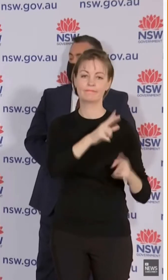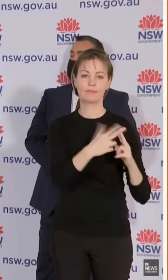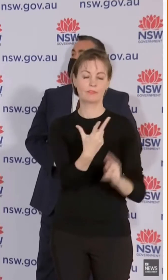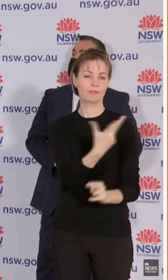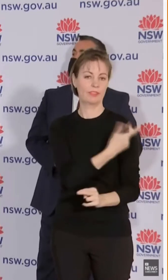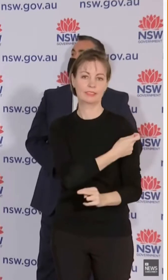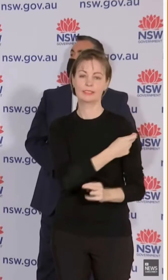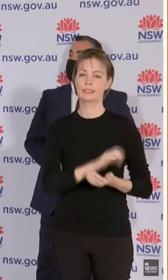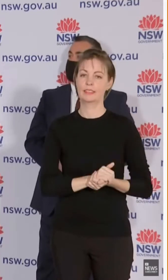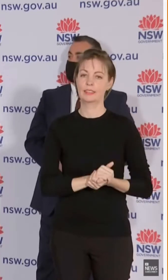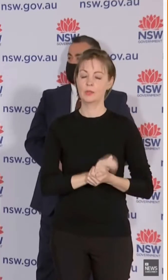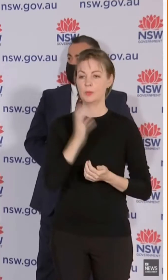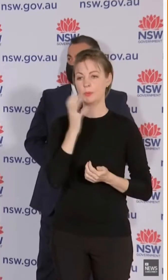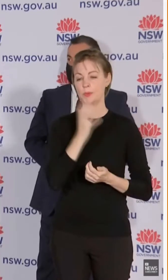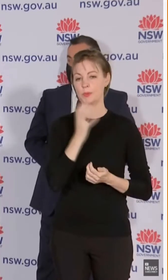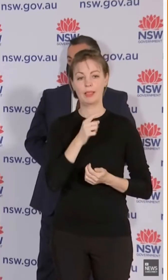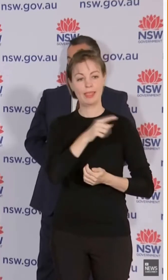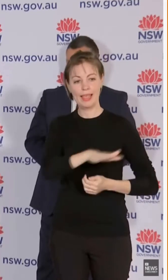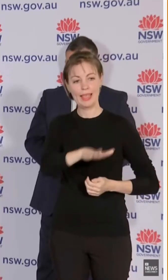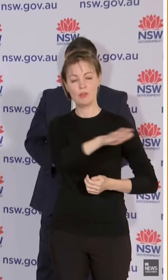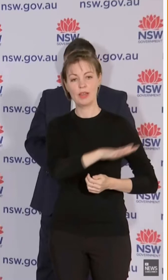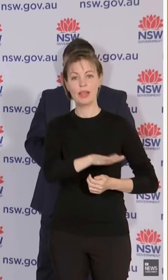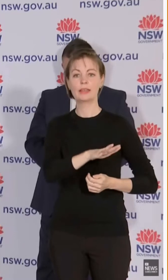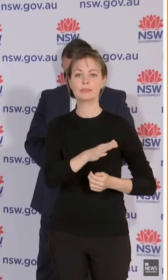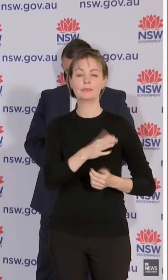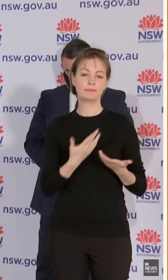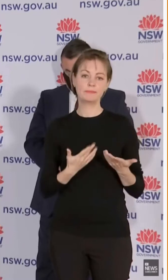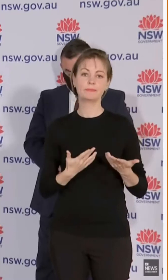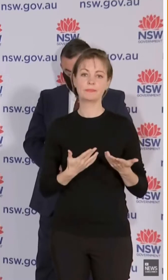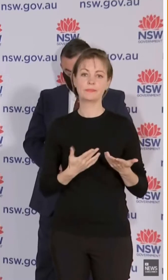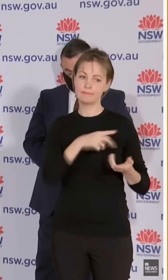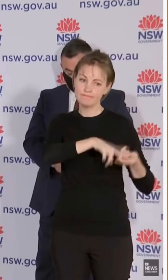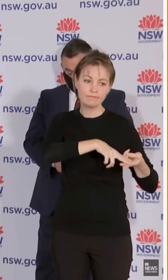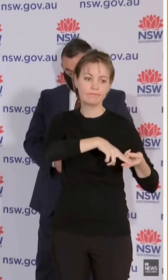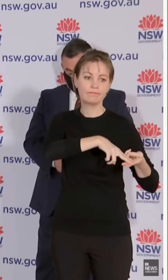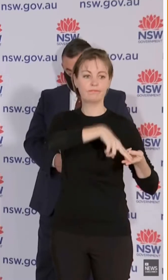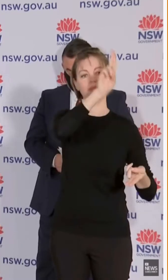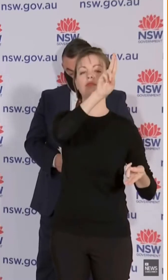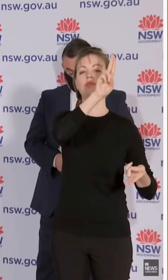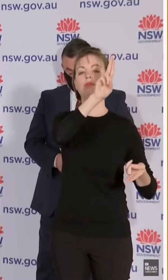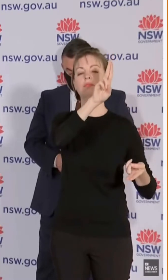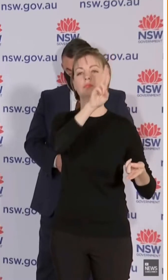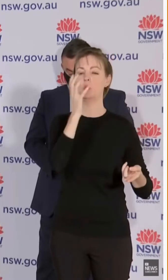these LGAs, and particularly the suburbs that I've talked about, rise